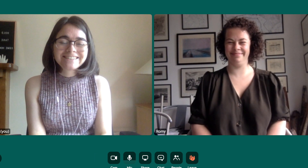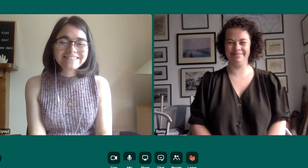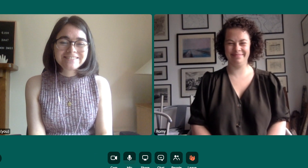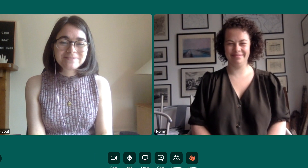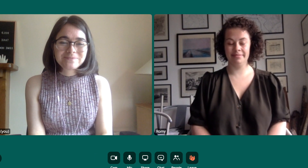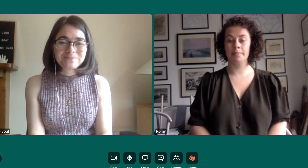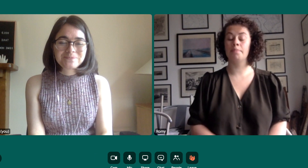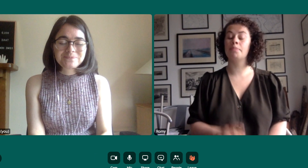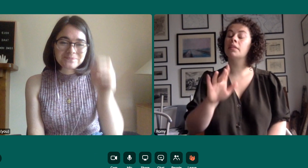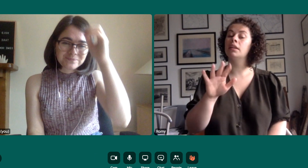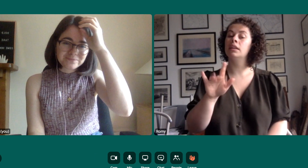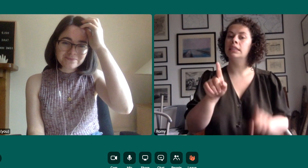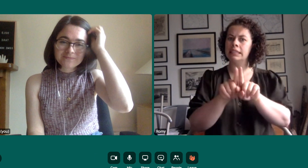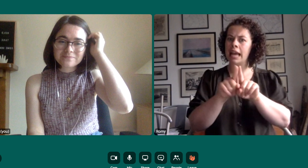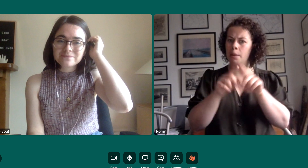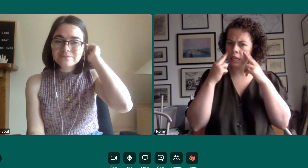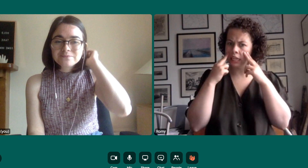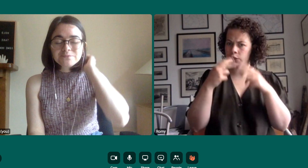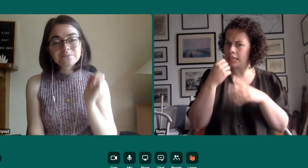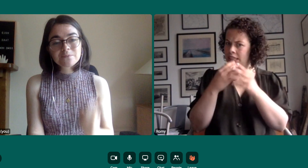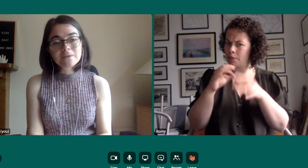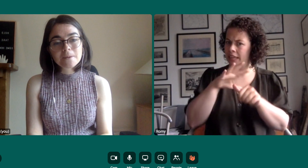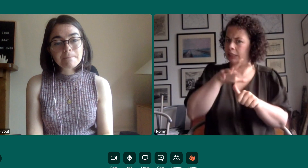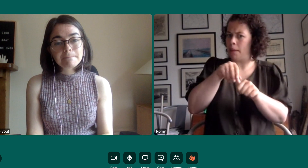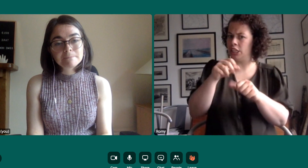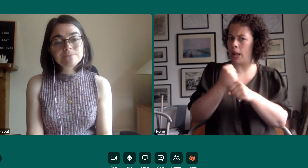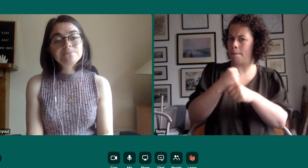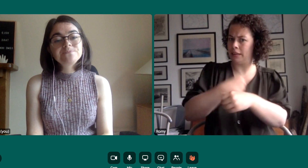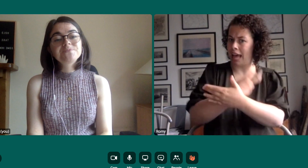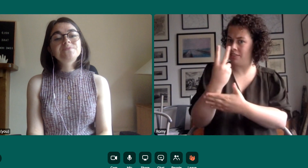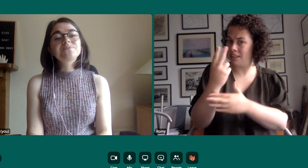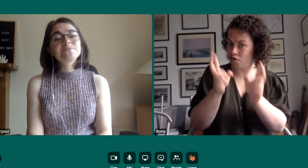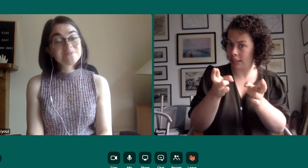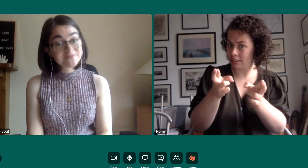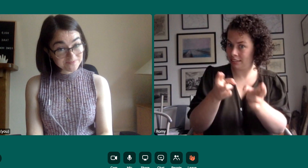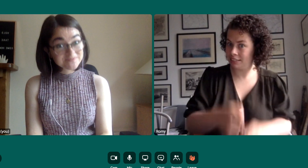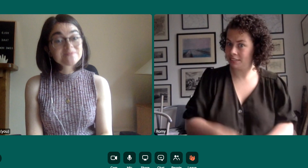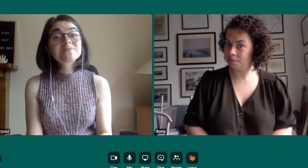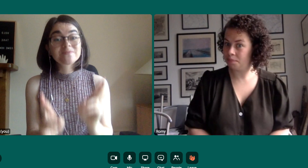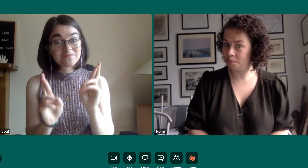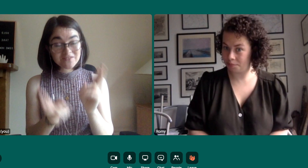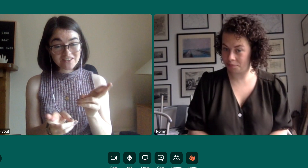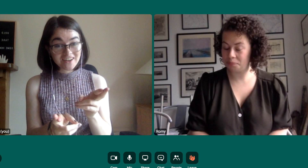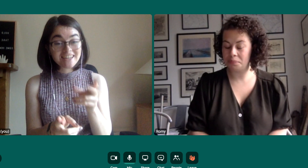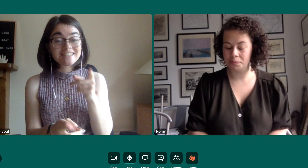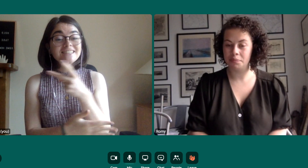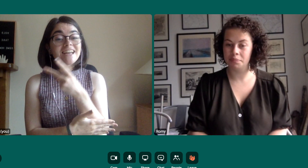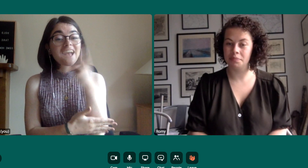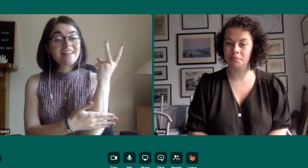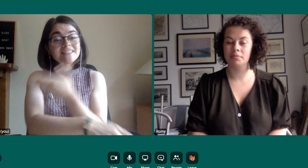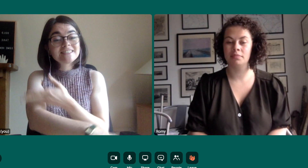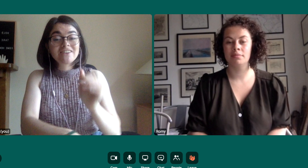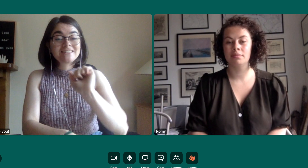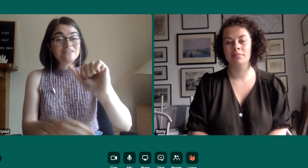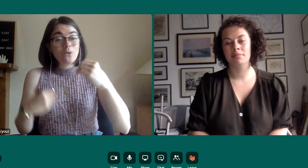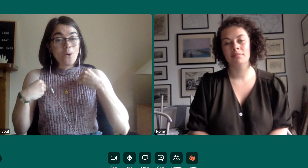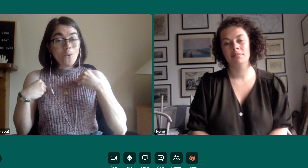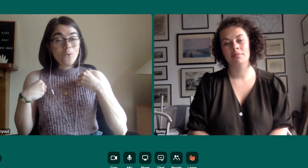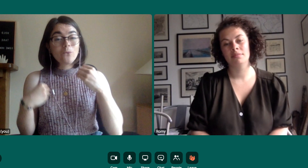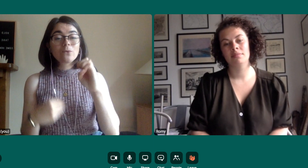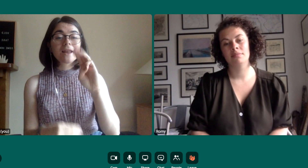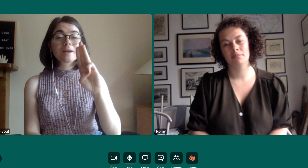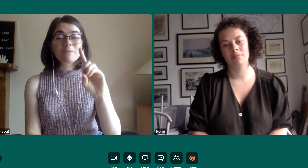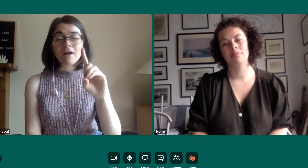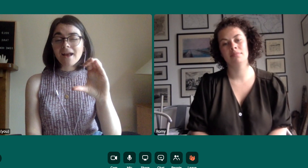we need to do a little shout out for Anthony, don't we? We do. Anthony is actually starting his own podcast. I believe it is